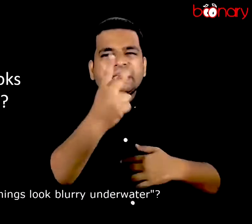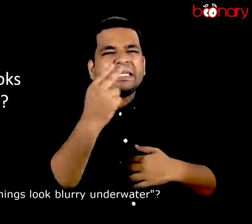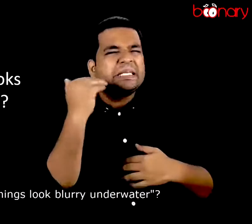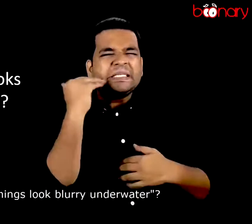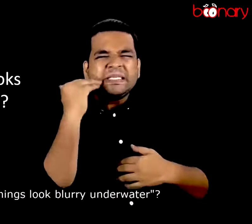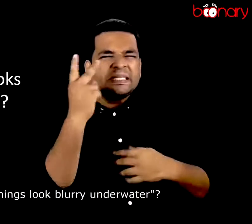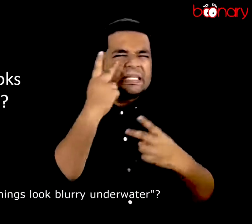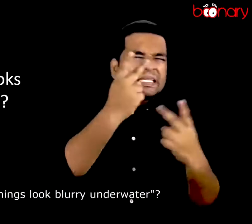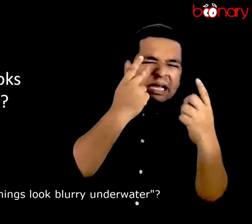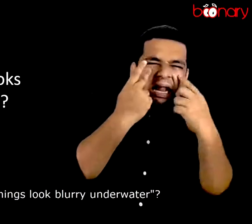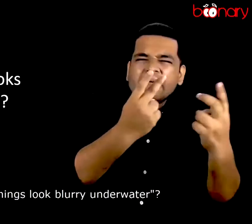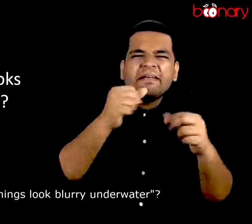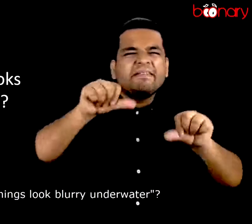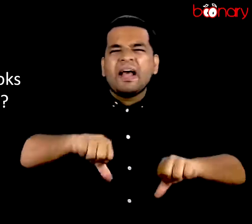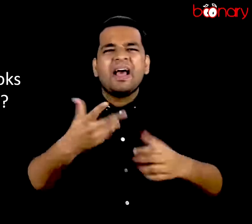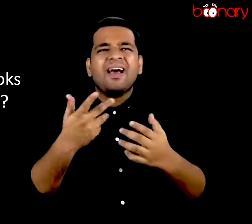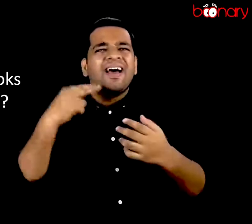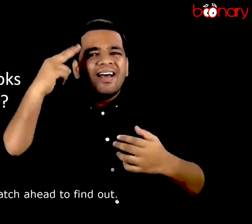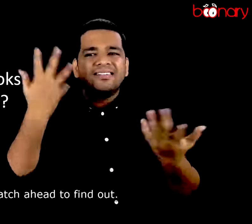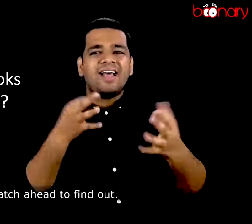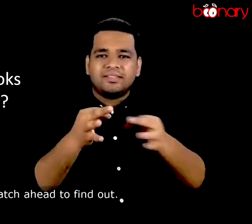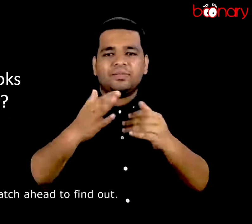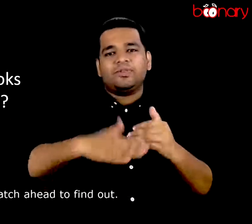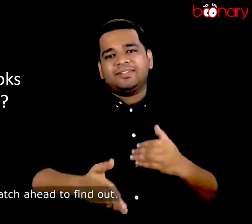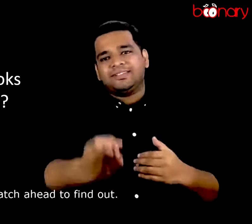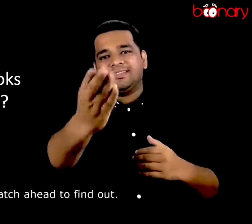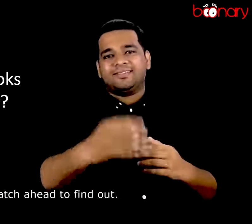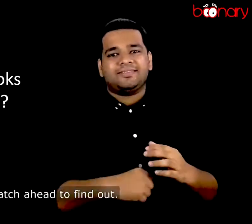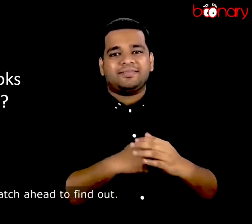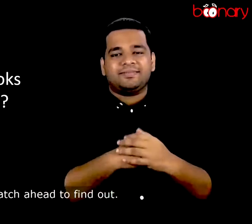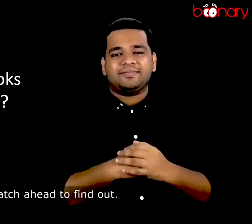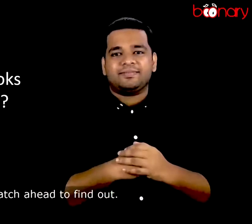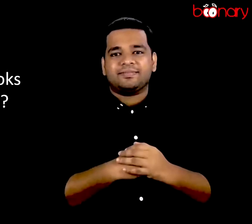blurry underwater? Watch ahead to find out.